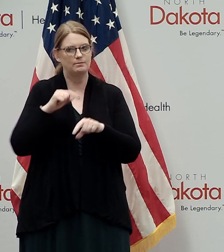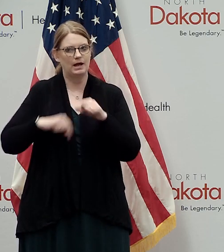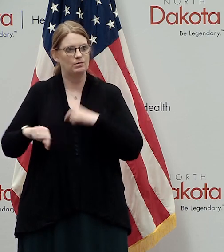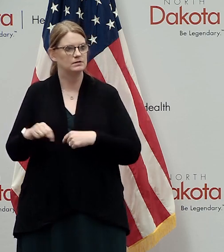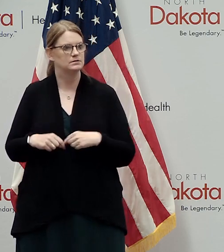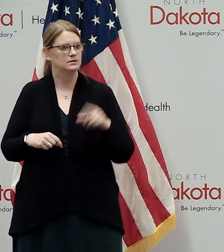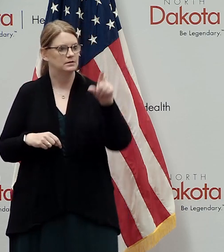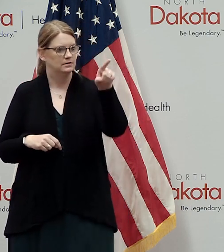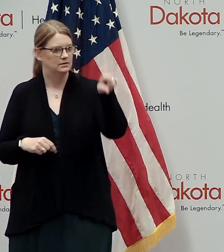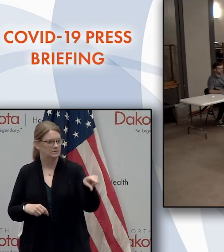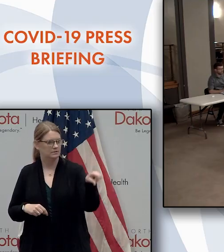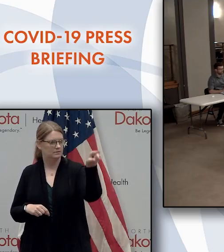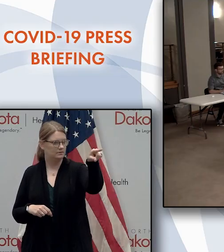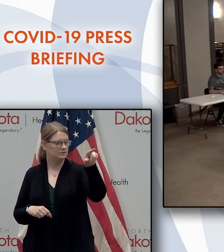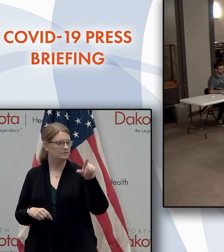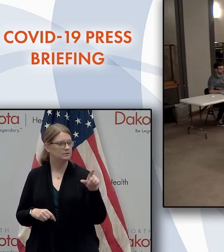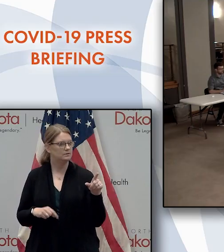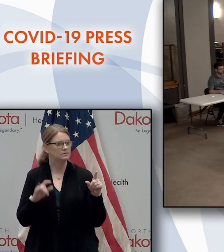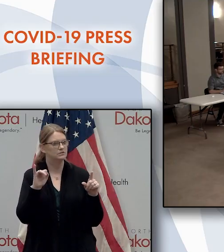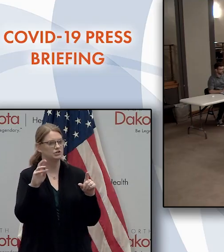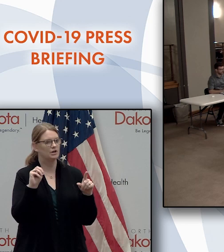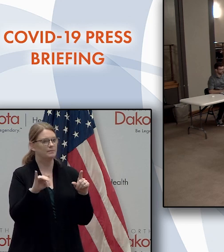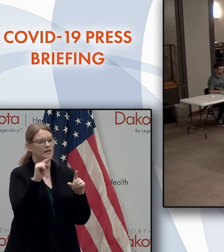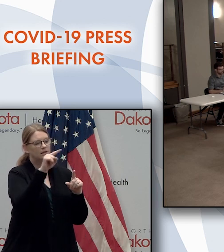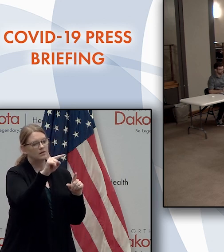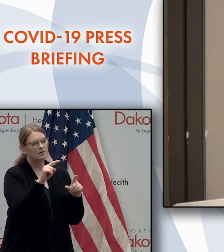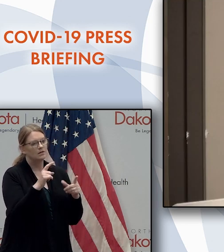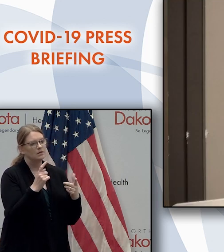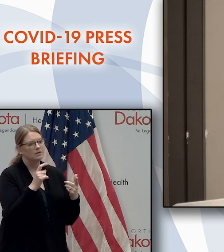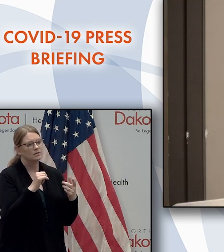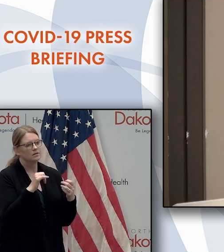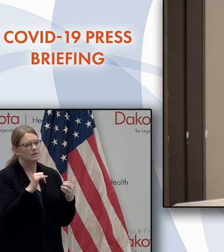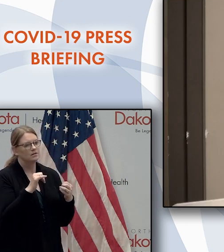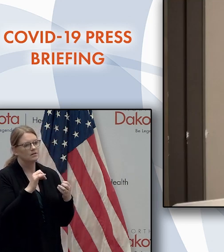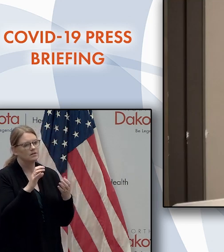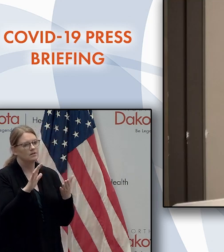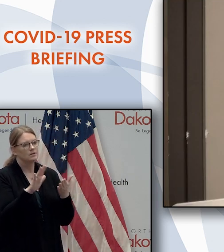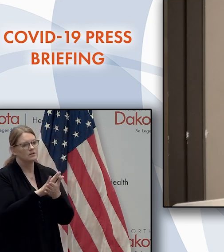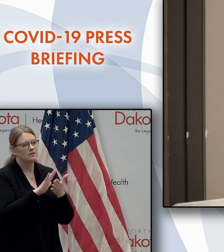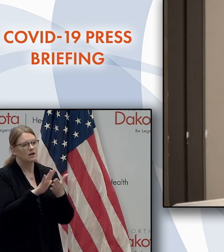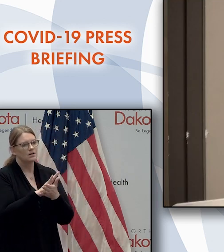there, and then... I don't believe there's a document of these guidelines